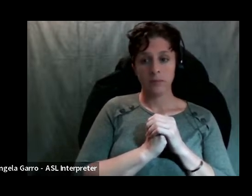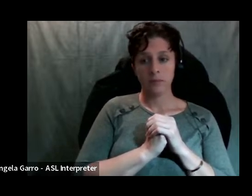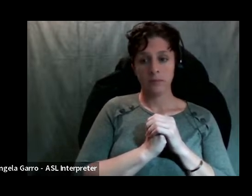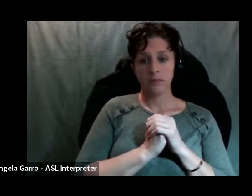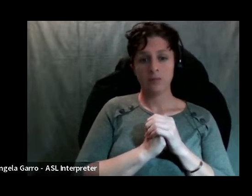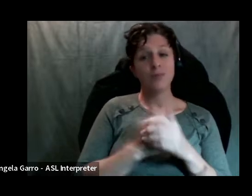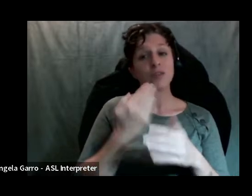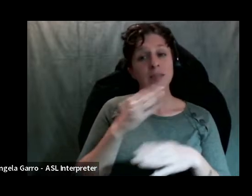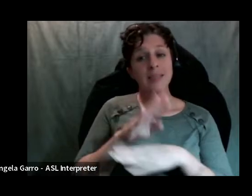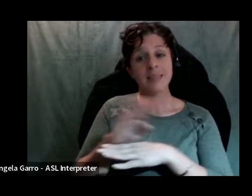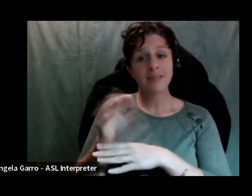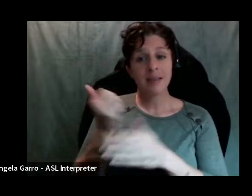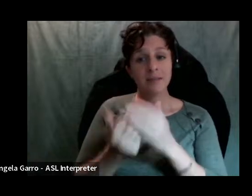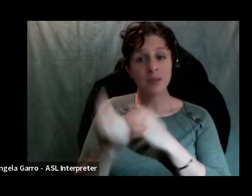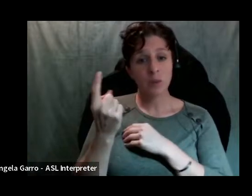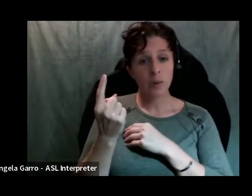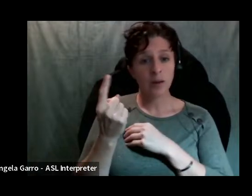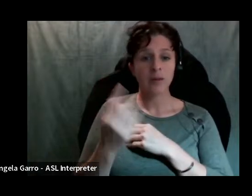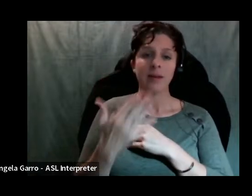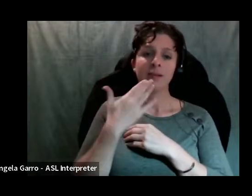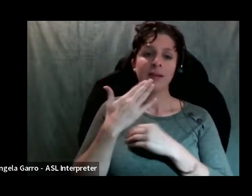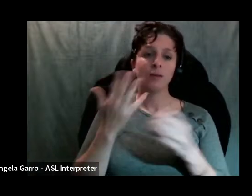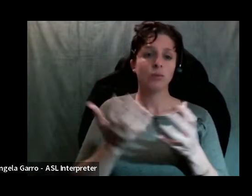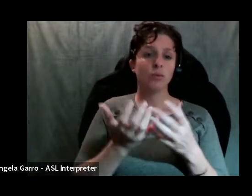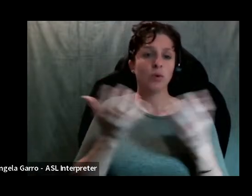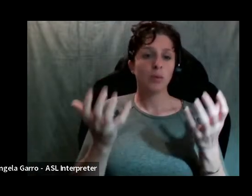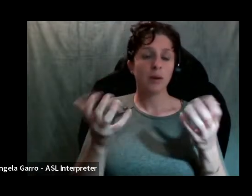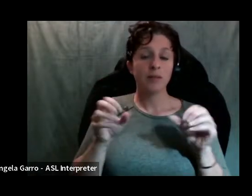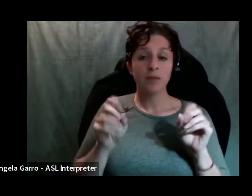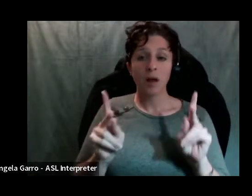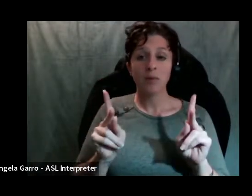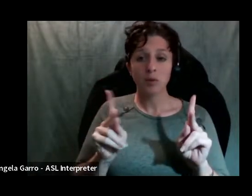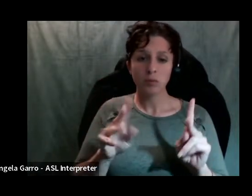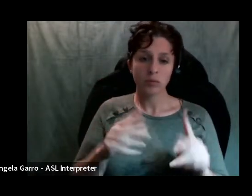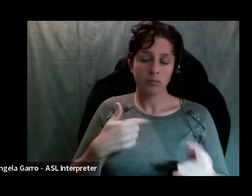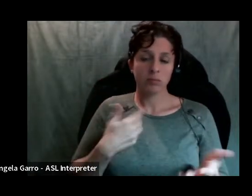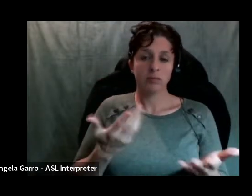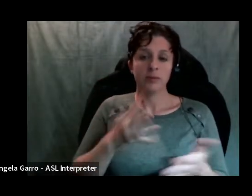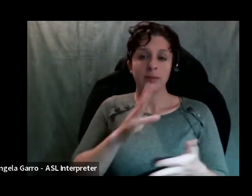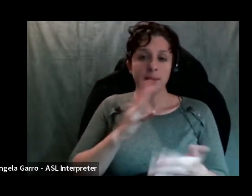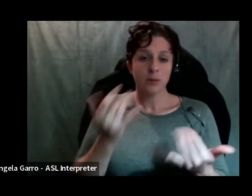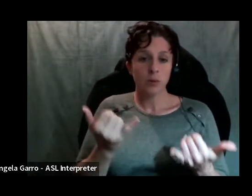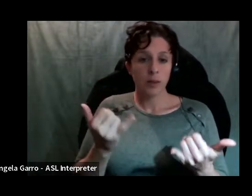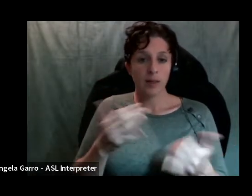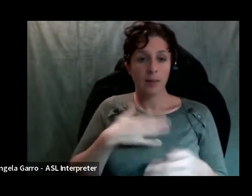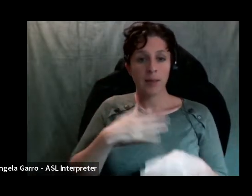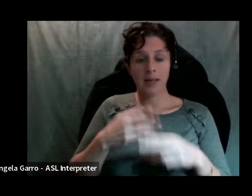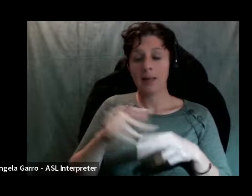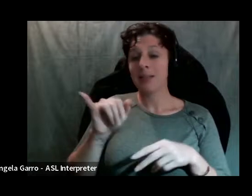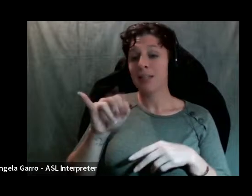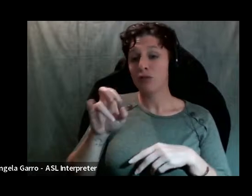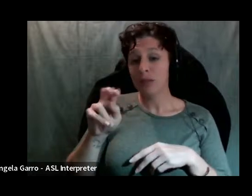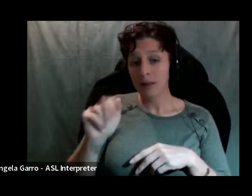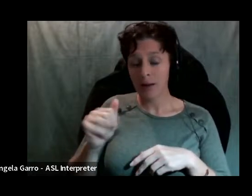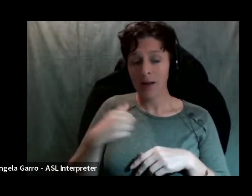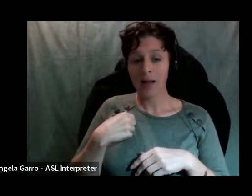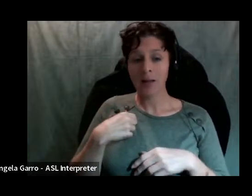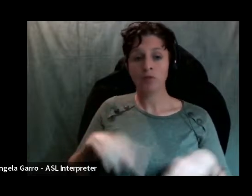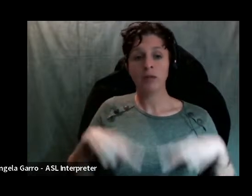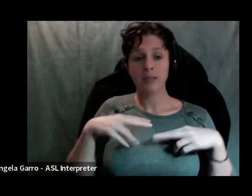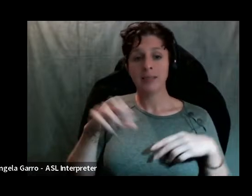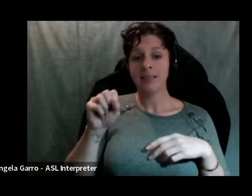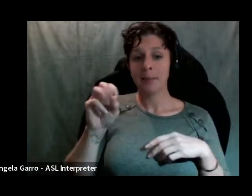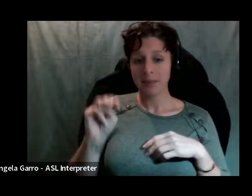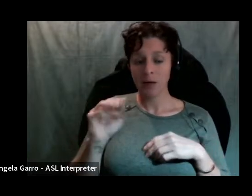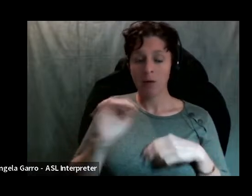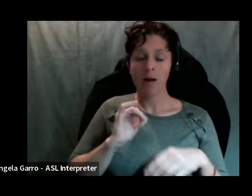Good evening, everyone, and thank you so much for the opportunity to speak here today. My name is Irina. I'm a resident of San Mateo, and I have